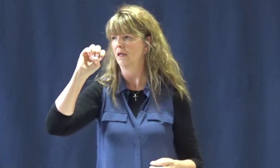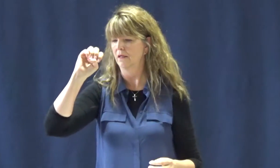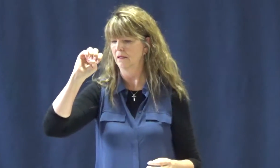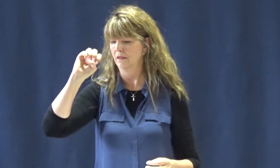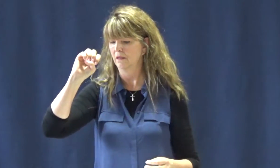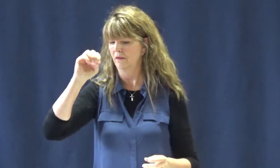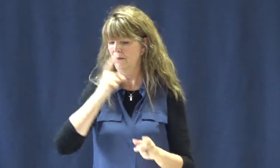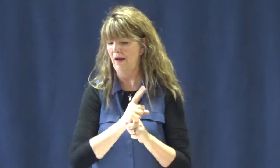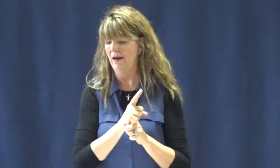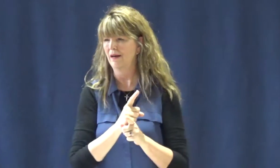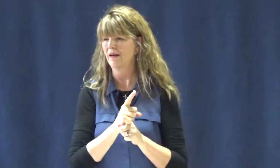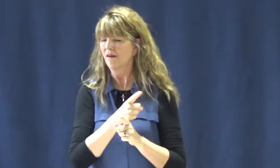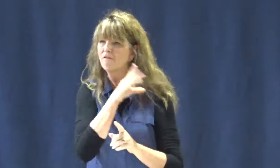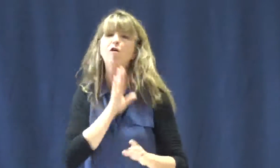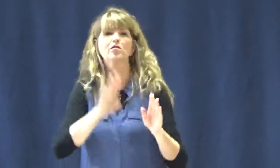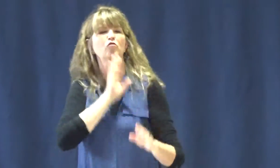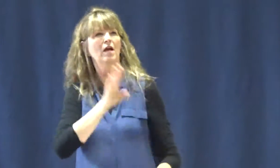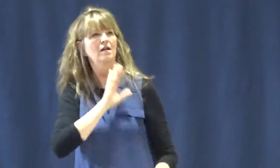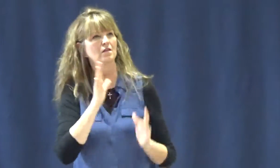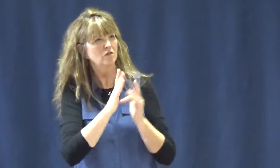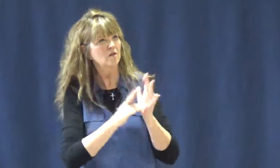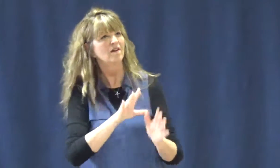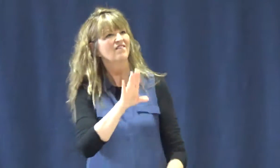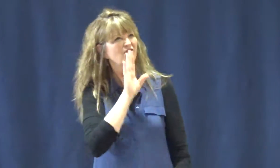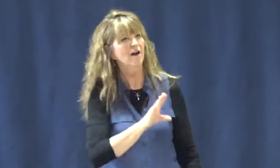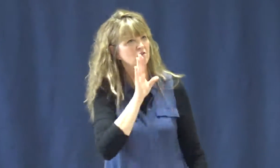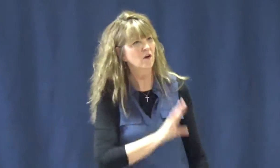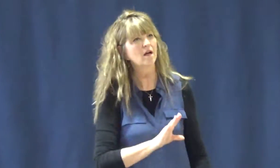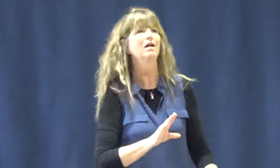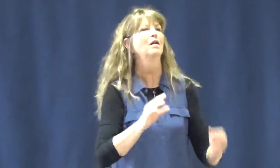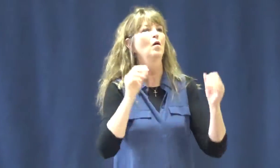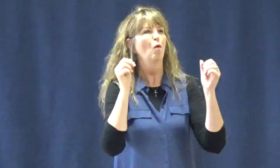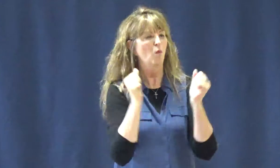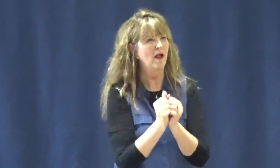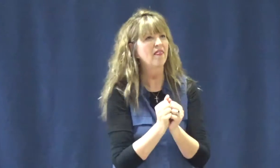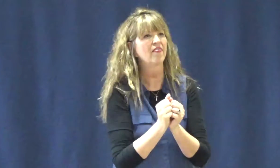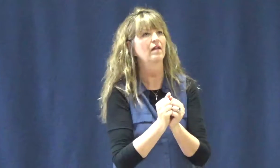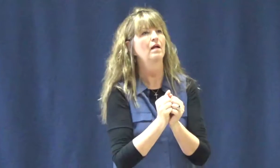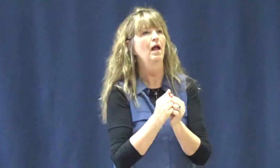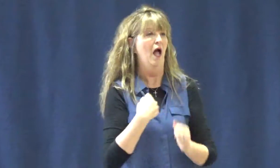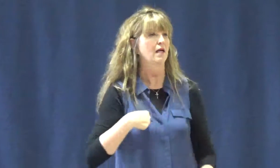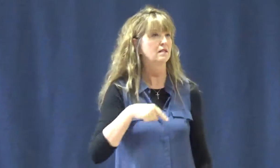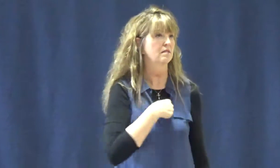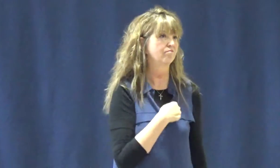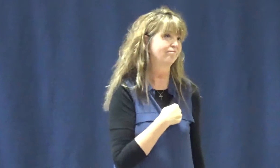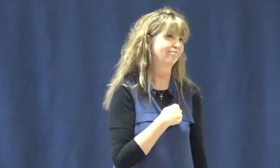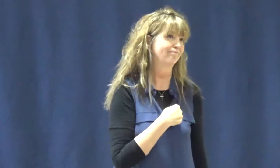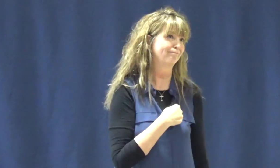they're very passionate. And they're frustrated. Jesus was frustrated with us,